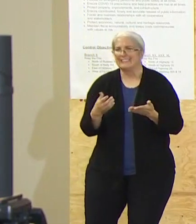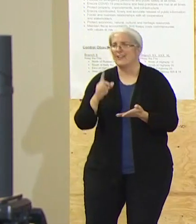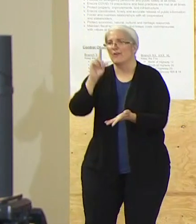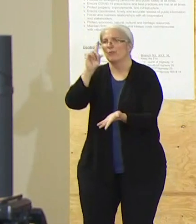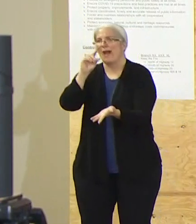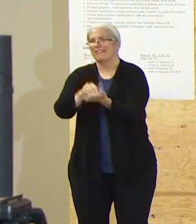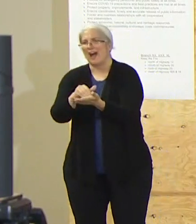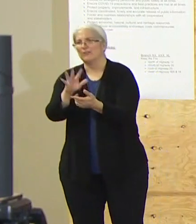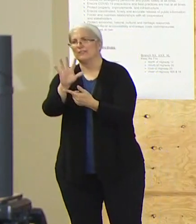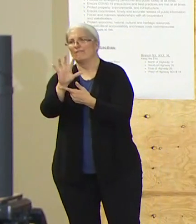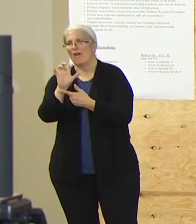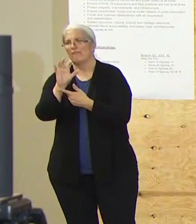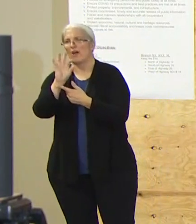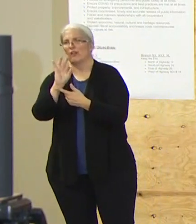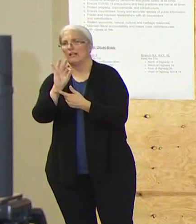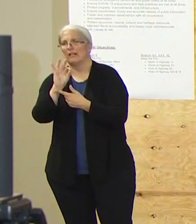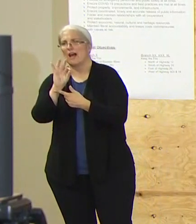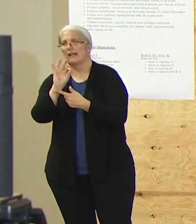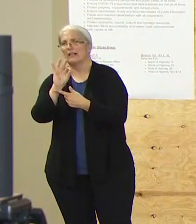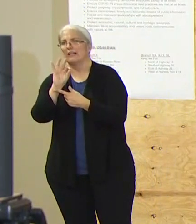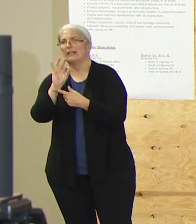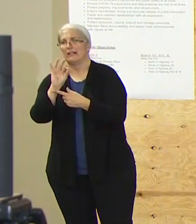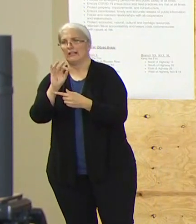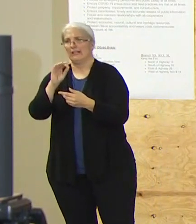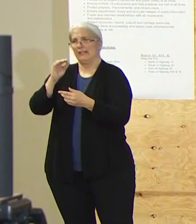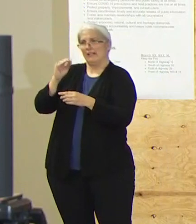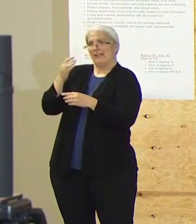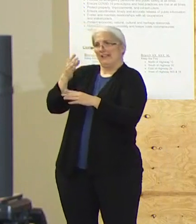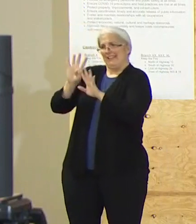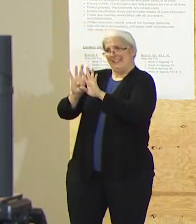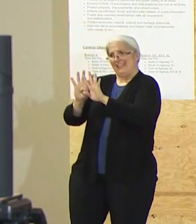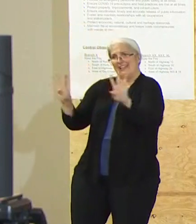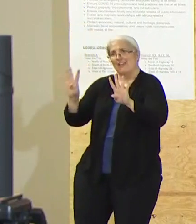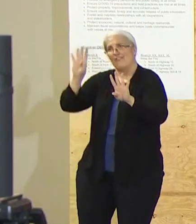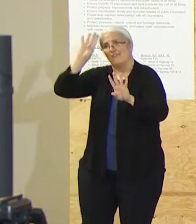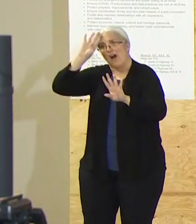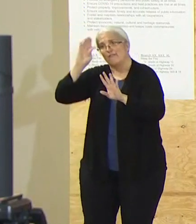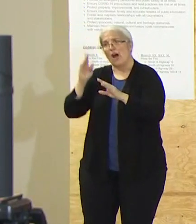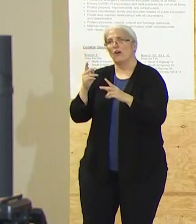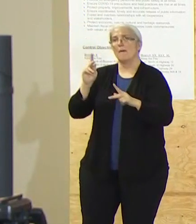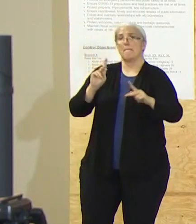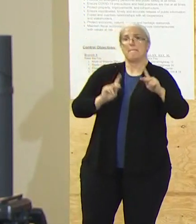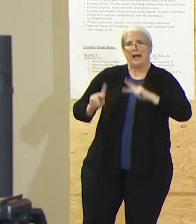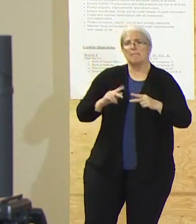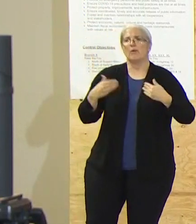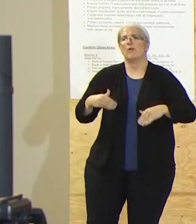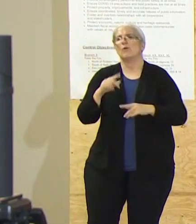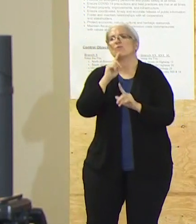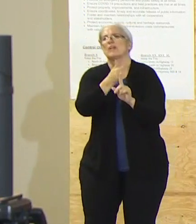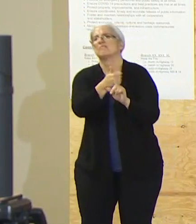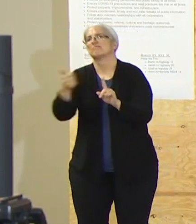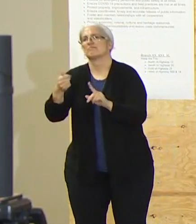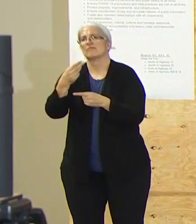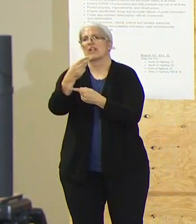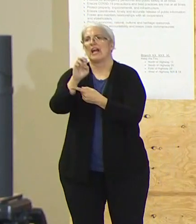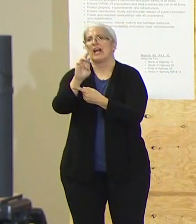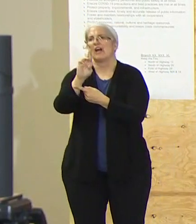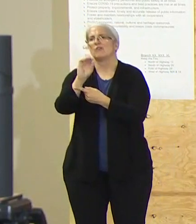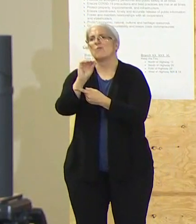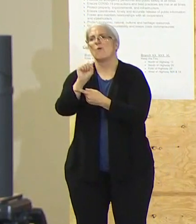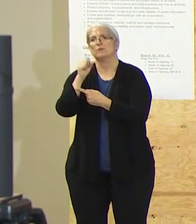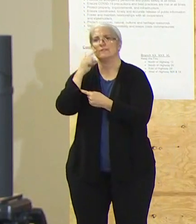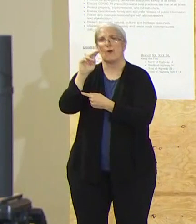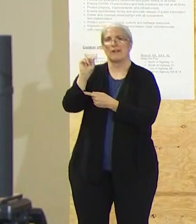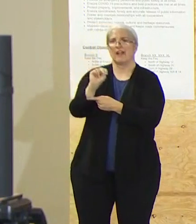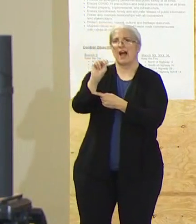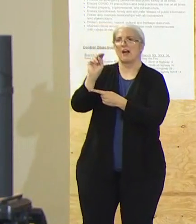1,059 frontline heroes that are on the line up here in this LNU complex, thank you. Thank you for putting your